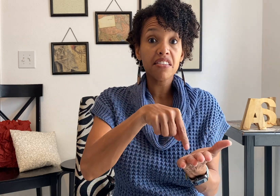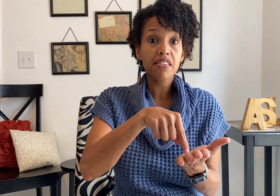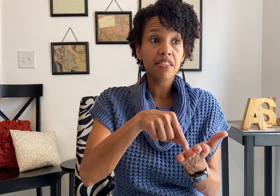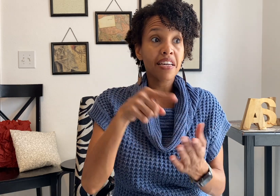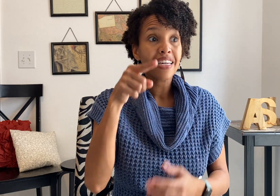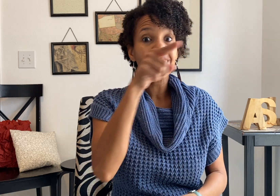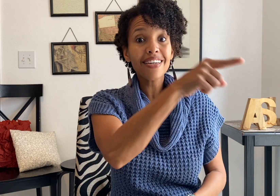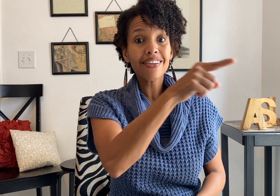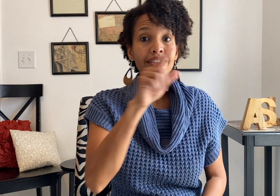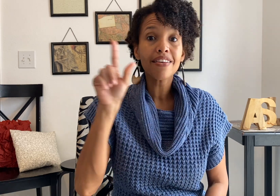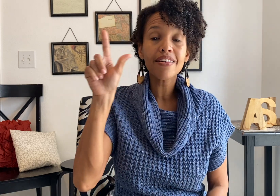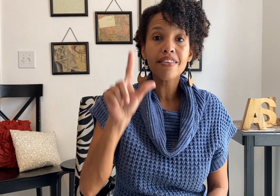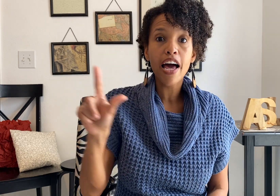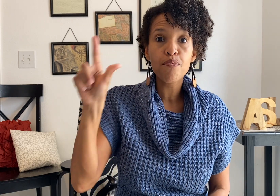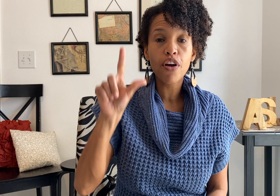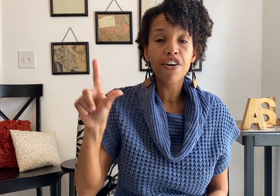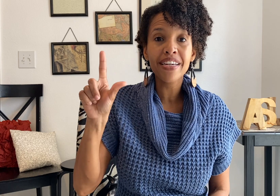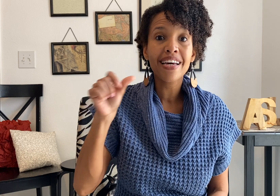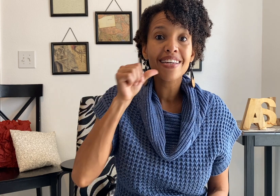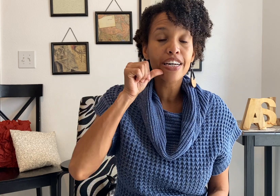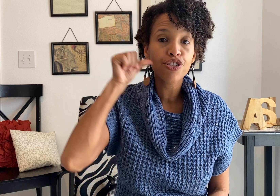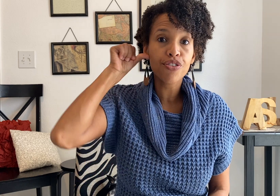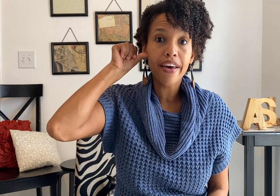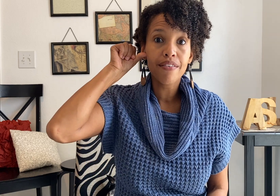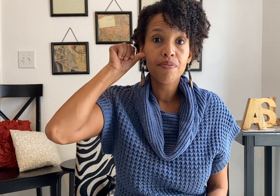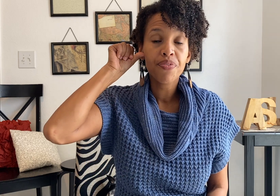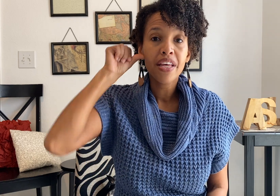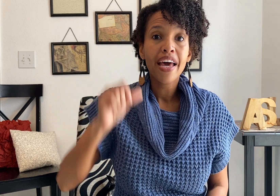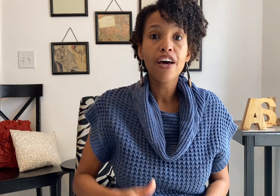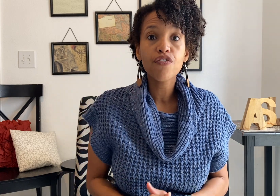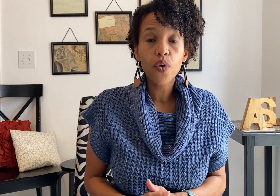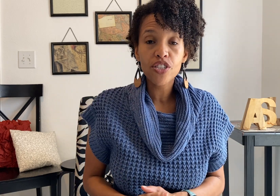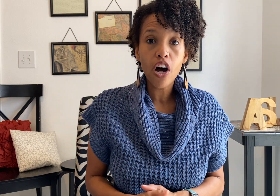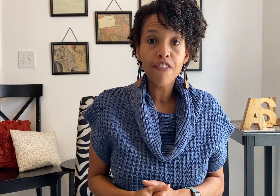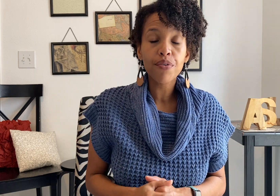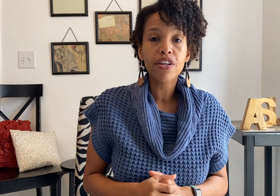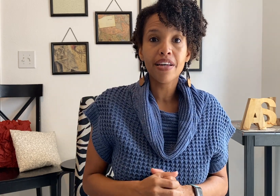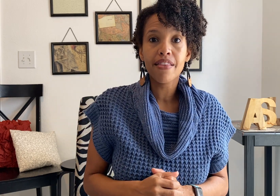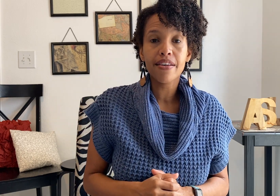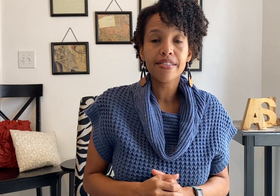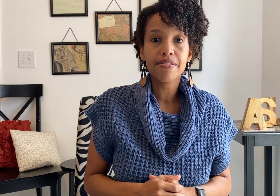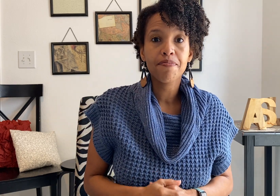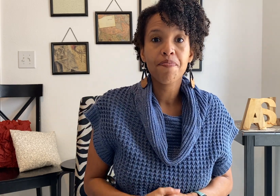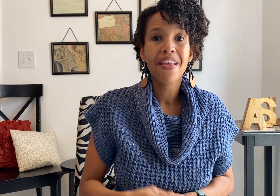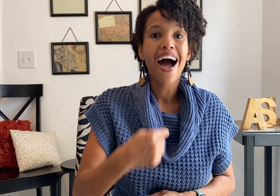this in the library yesterday. And voice off, it would look like this.